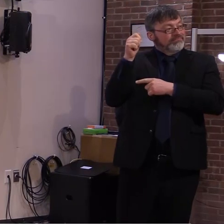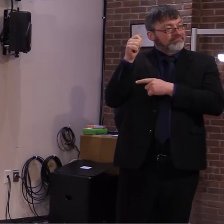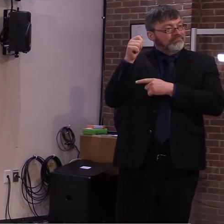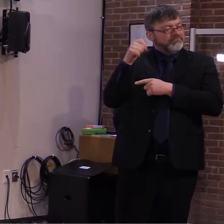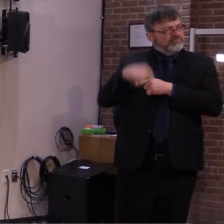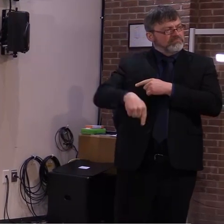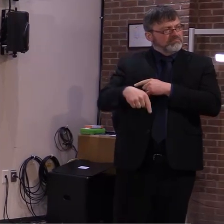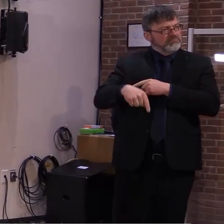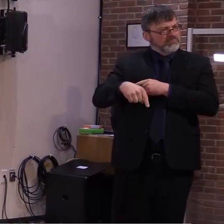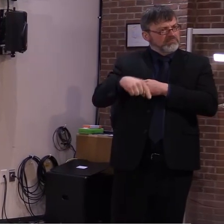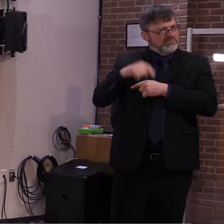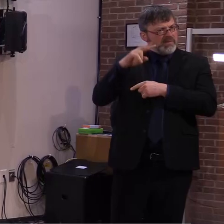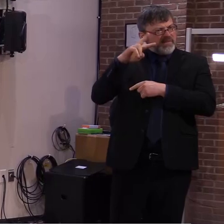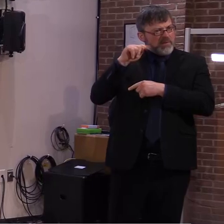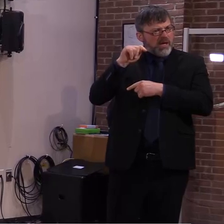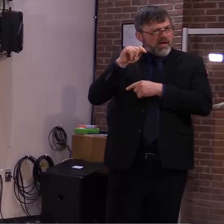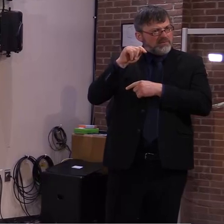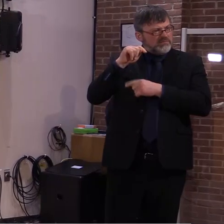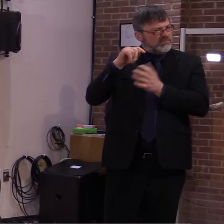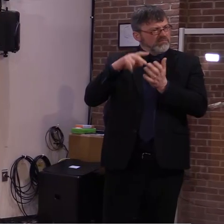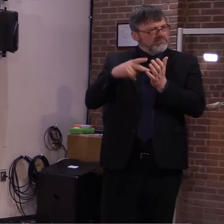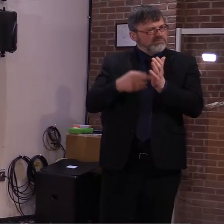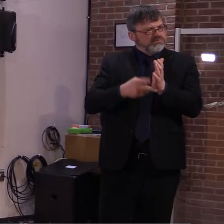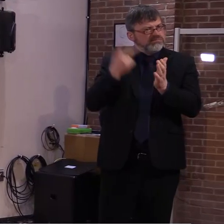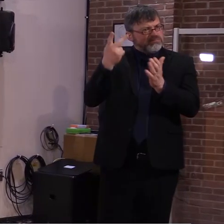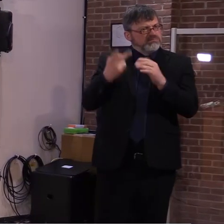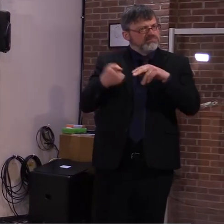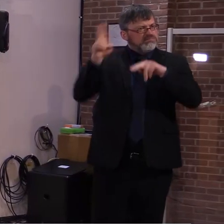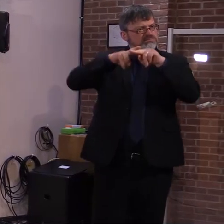was a reason why. You knew if there was a reason why.